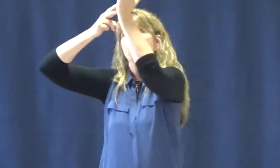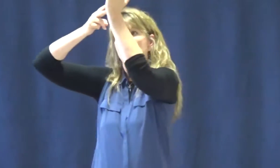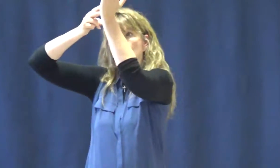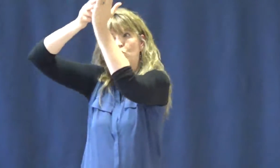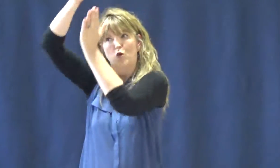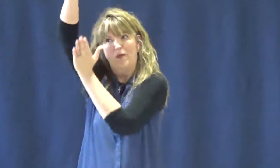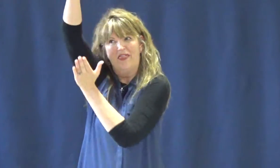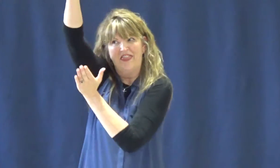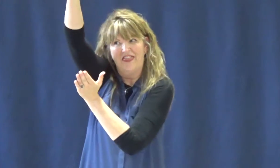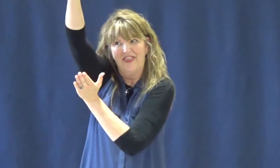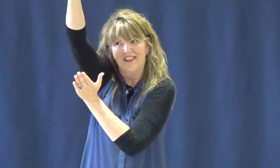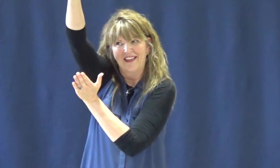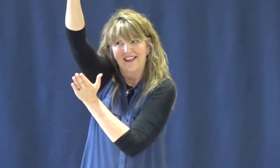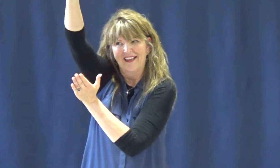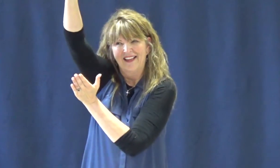to share the truth?